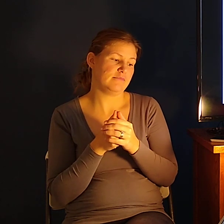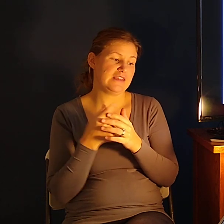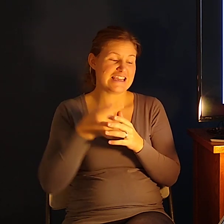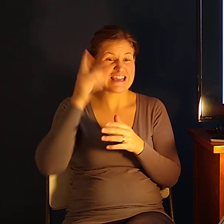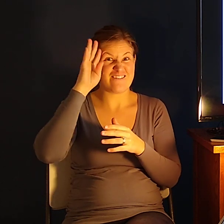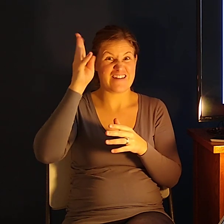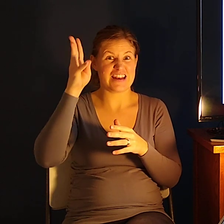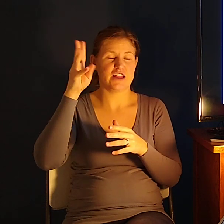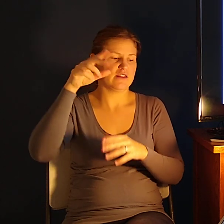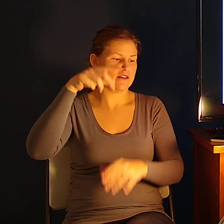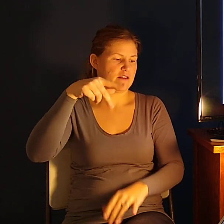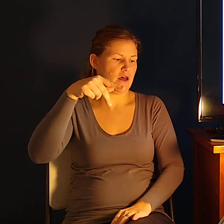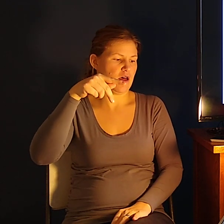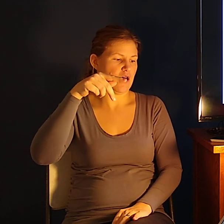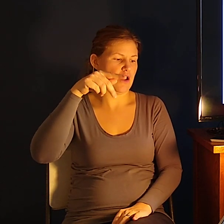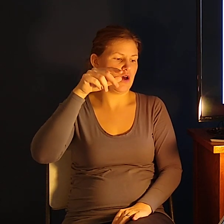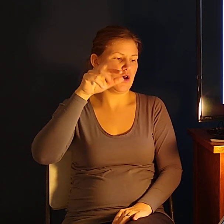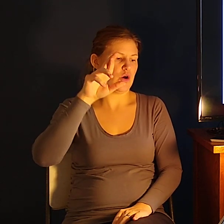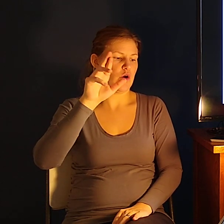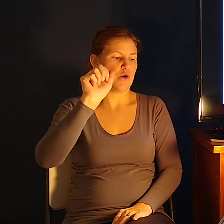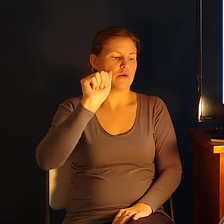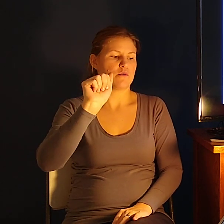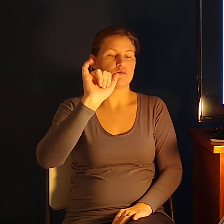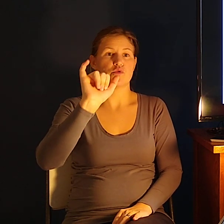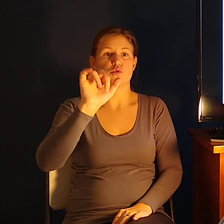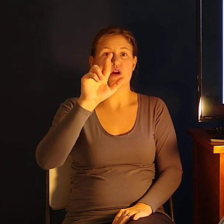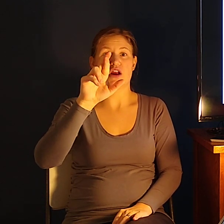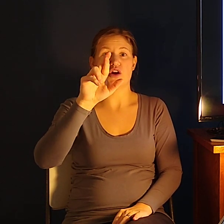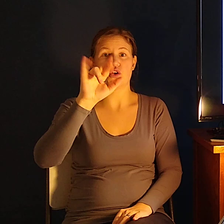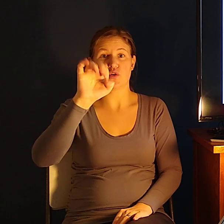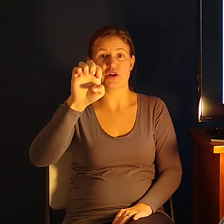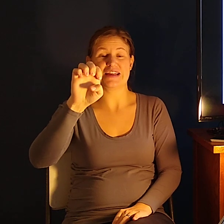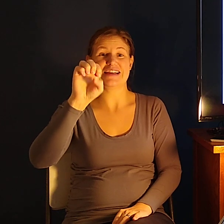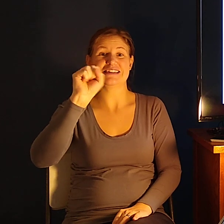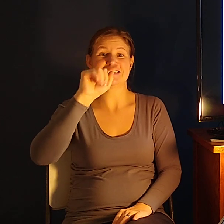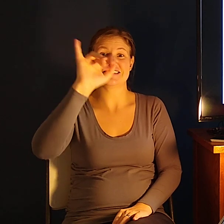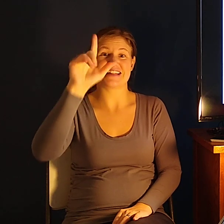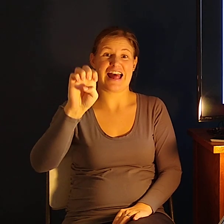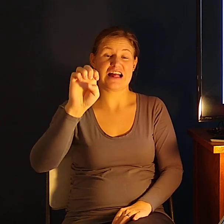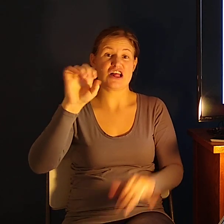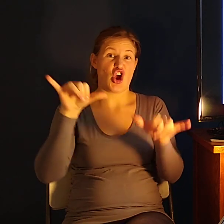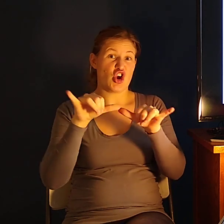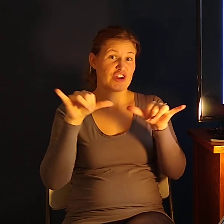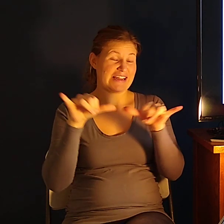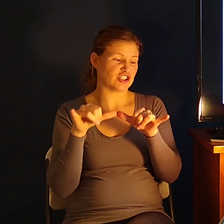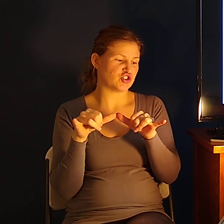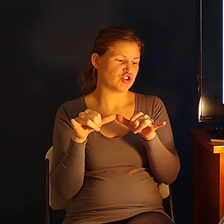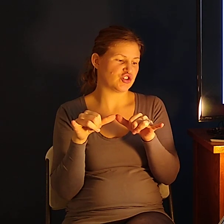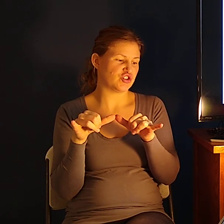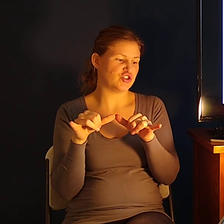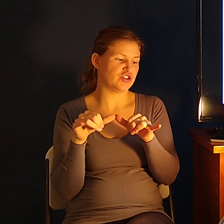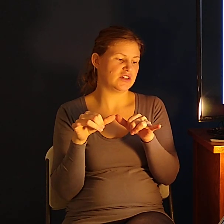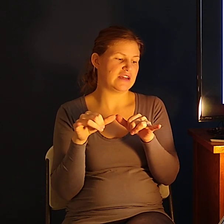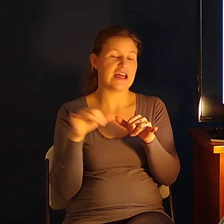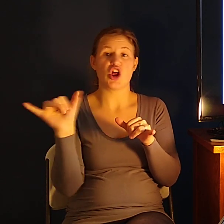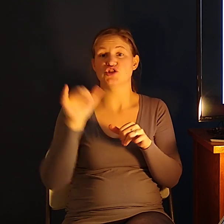called the prairie style architecture, and that he exploited and also introduced